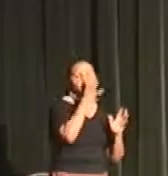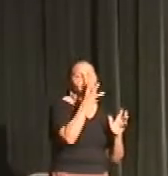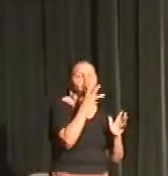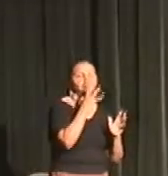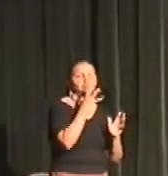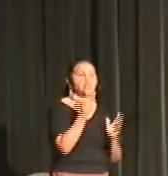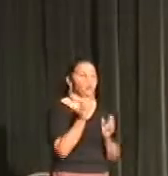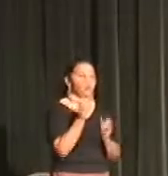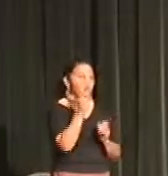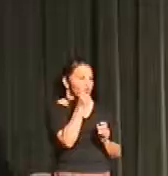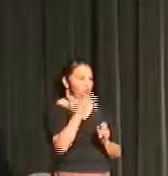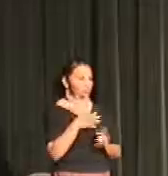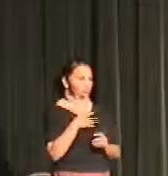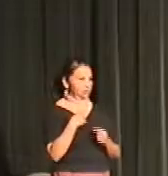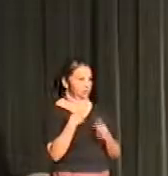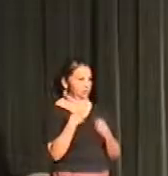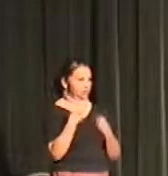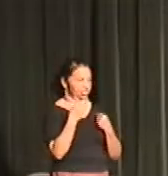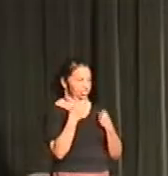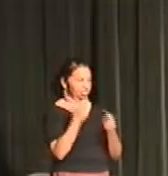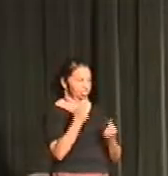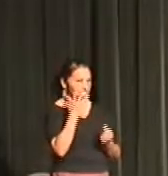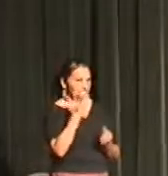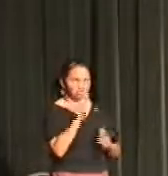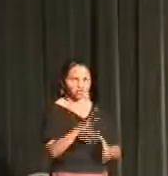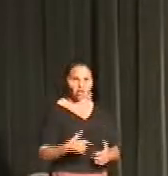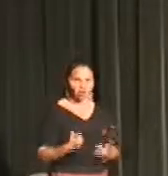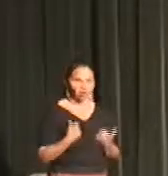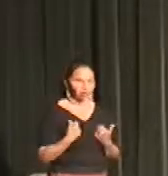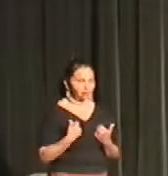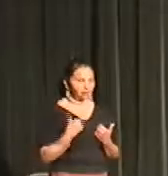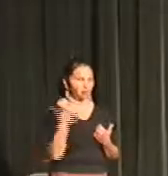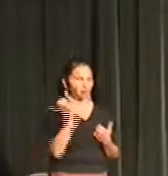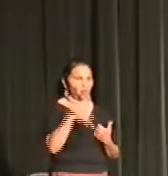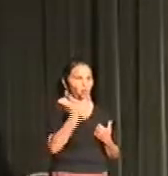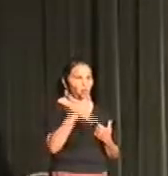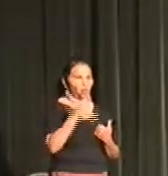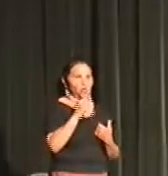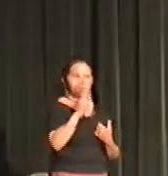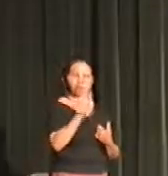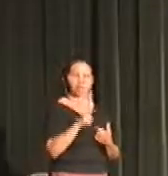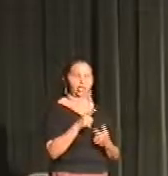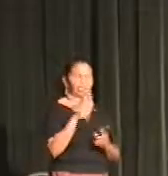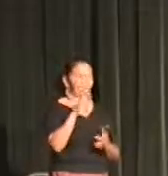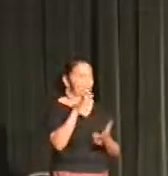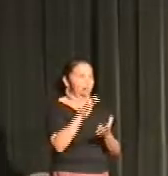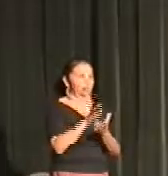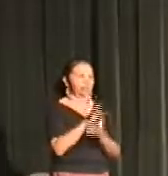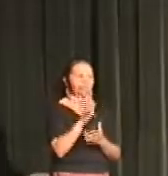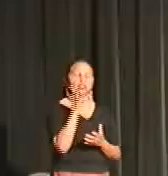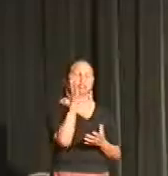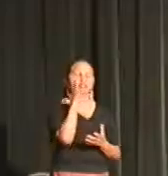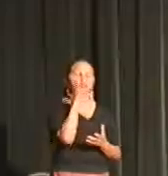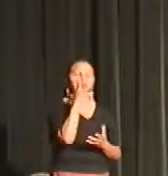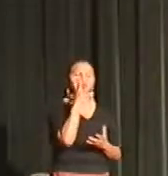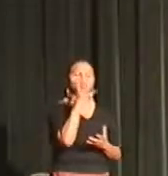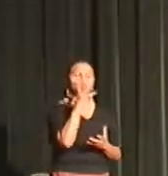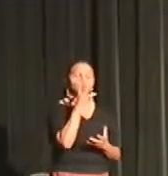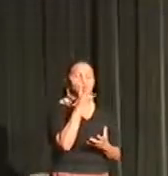have ever seen in your life. It's really unbelievable, you know. And Gail started to